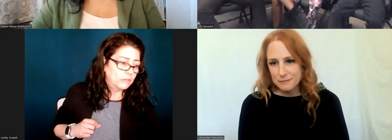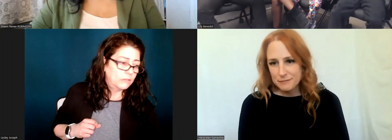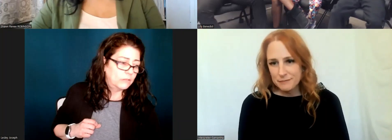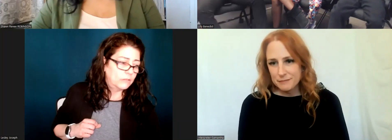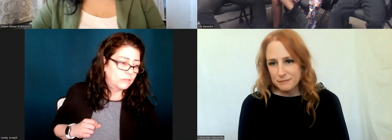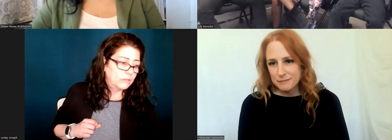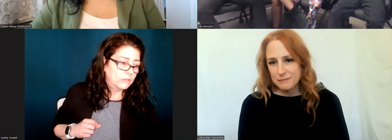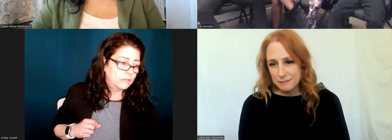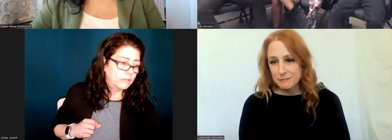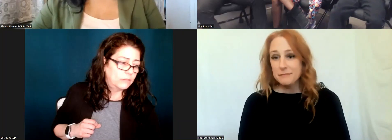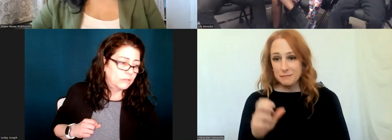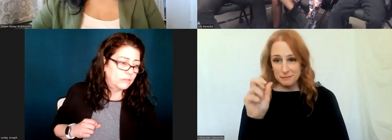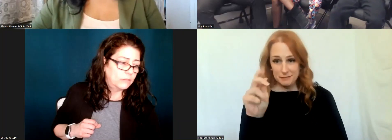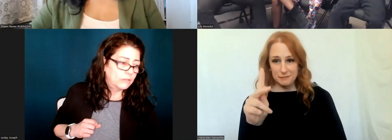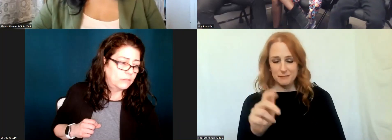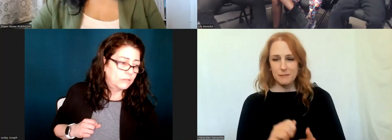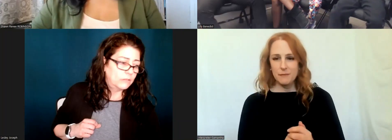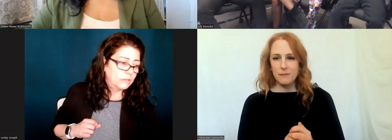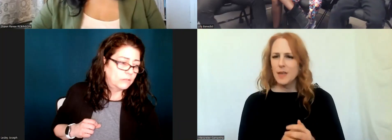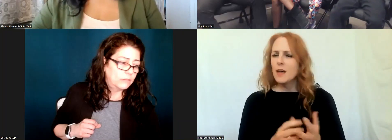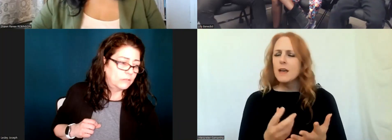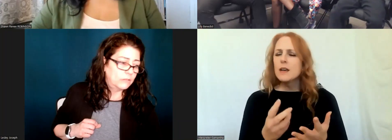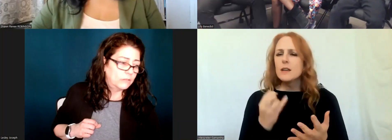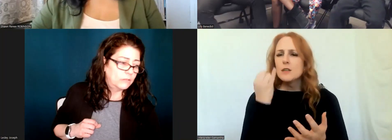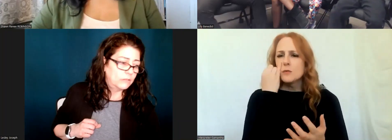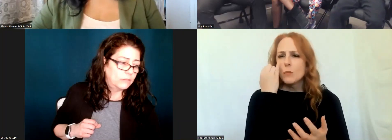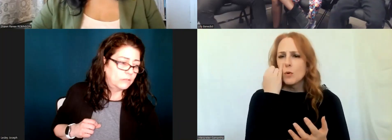Good. How do you handle